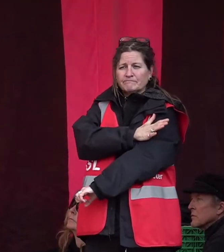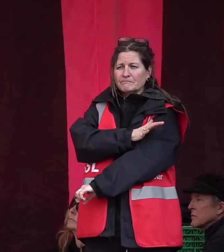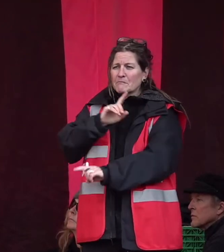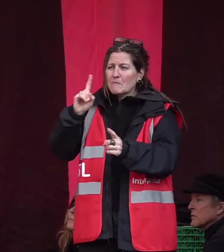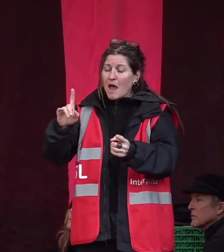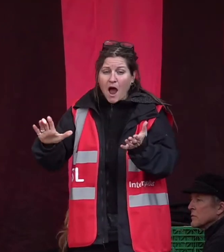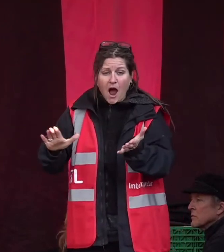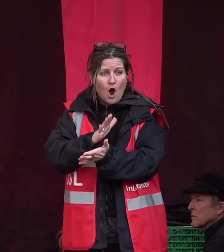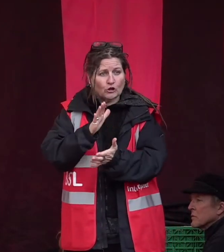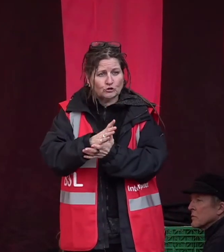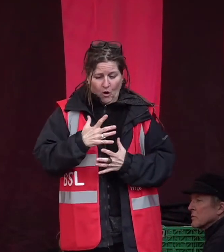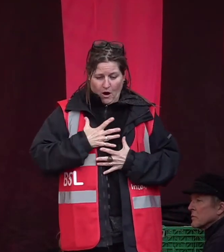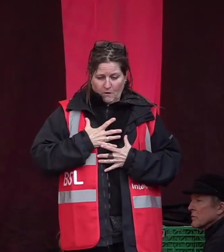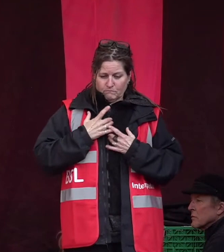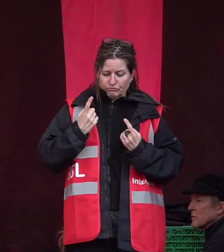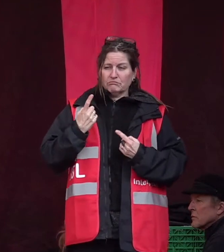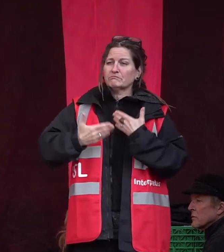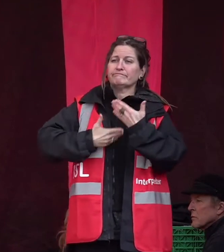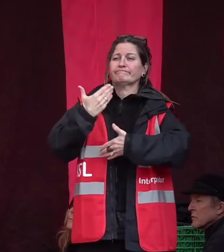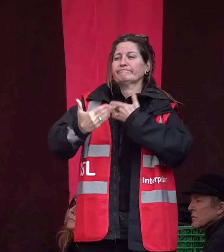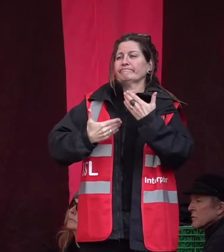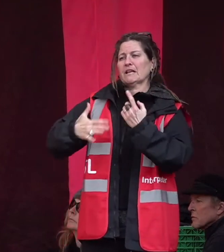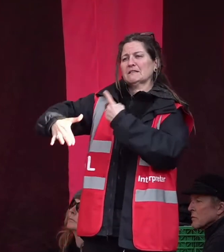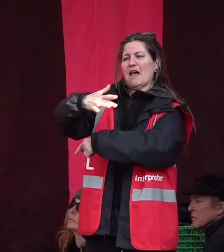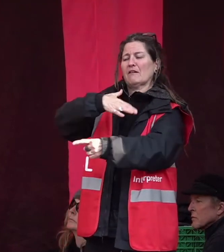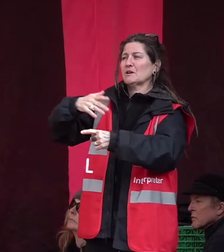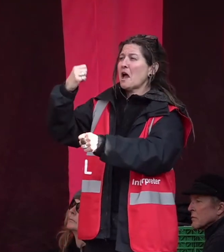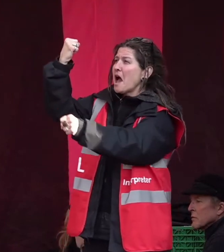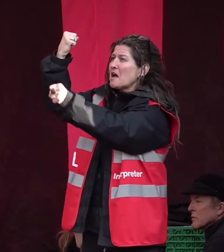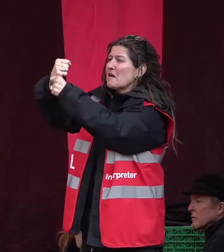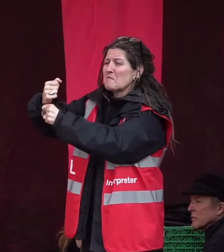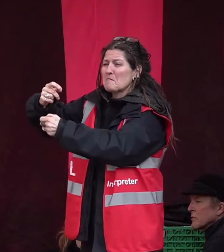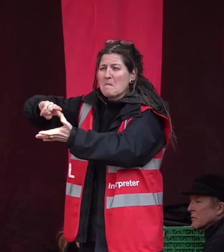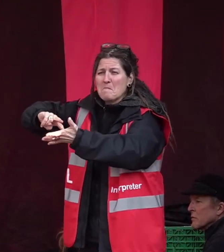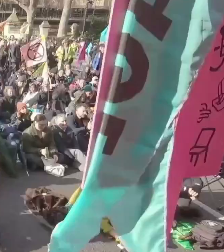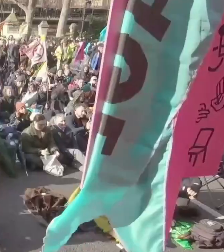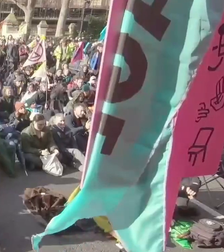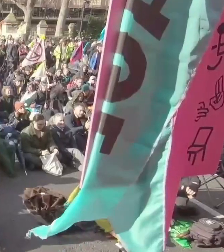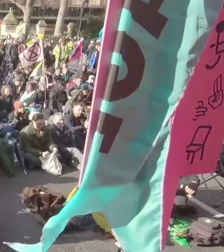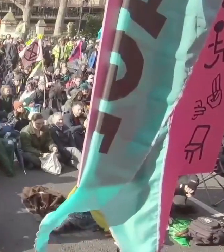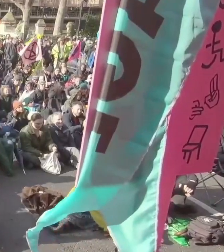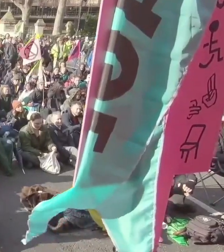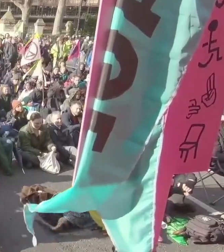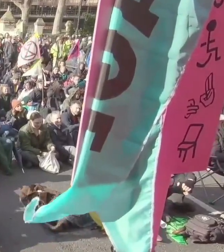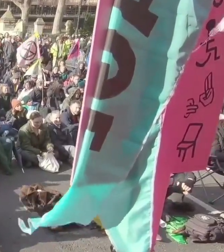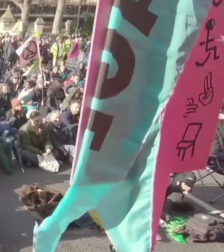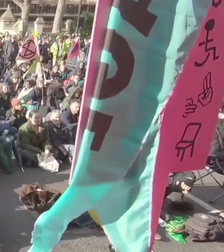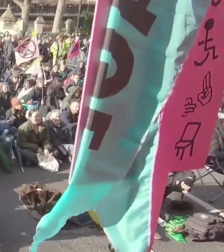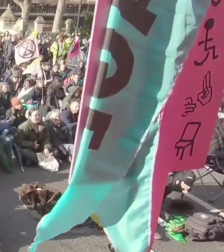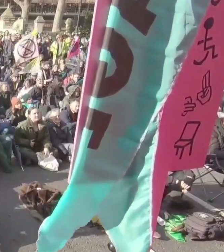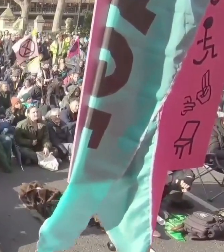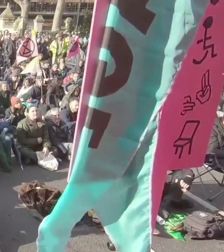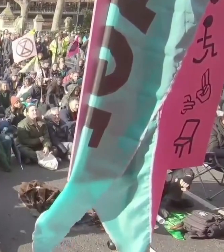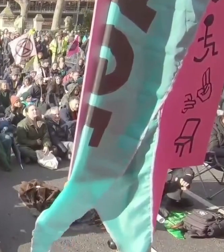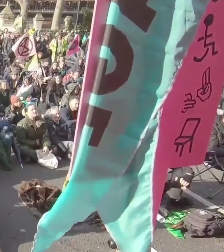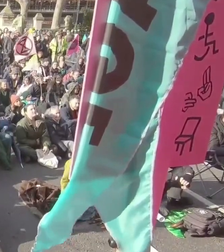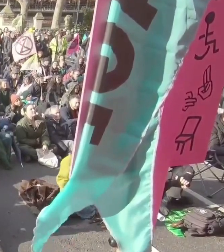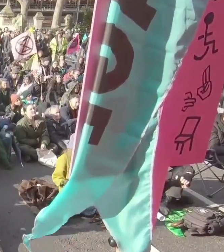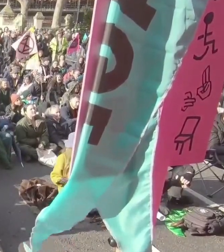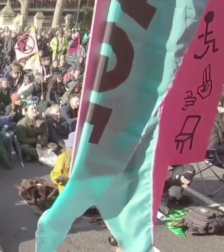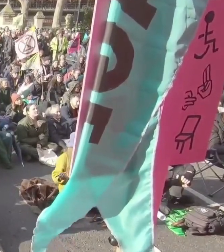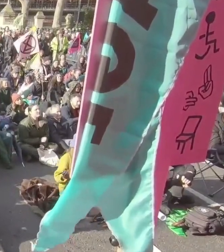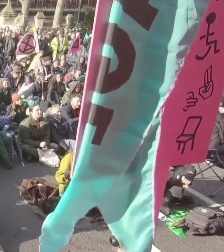a society when our government makes plans to kill people on a massive scale. Drilling new oil and gas wells